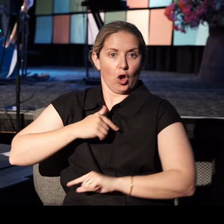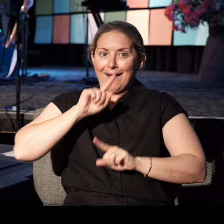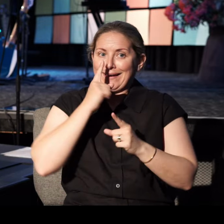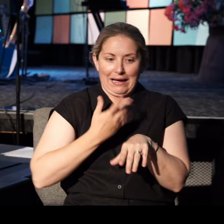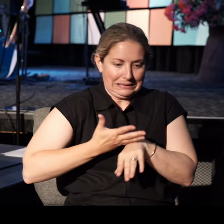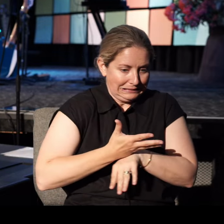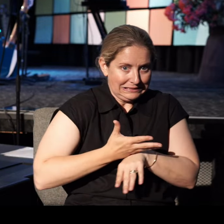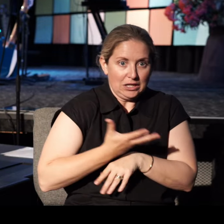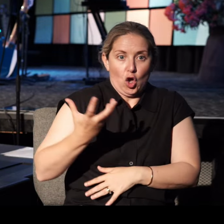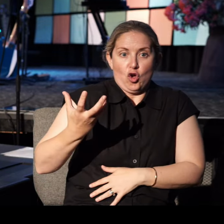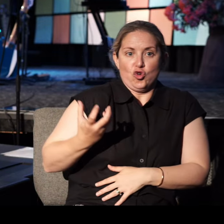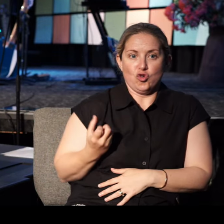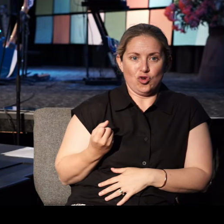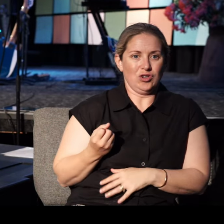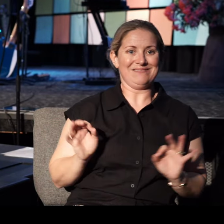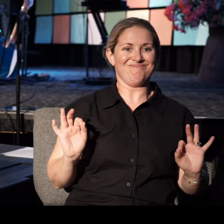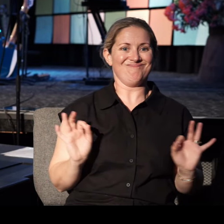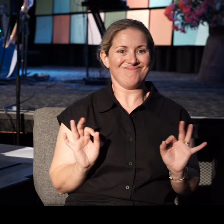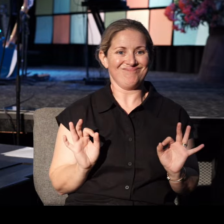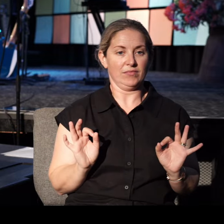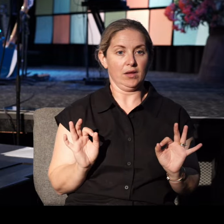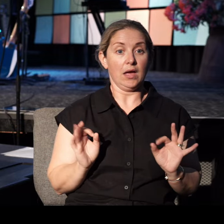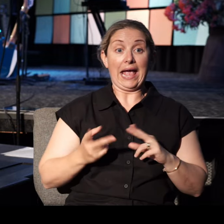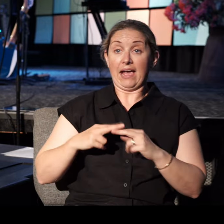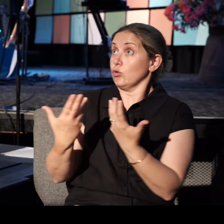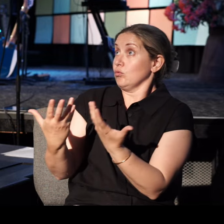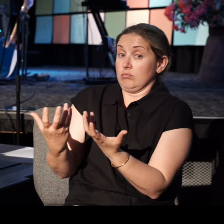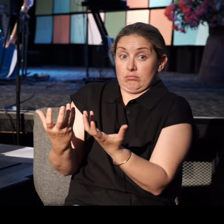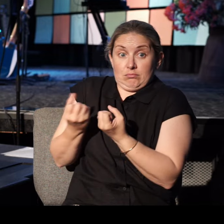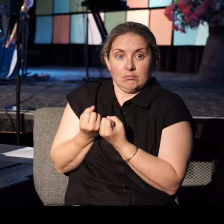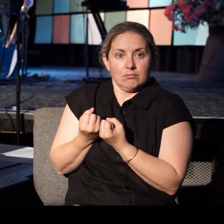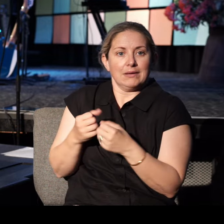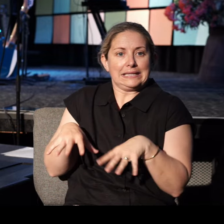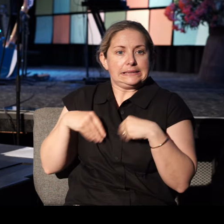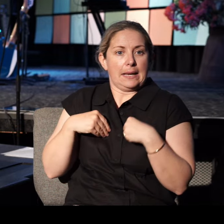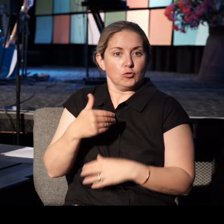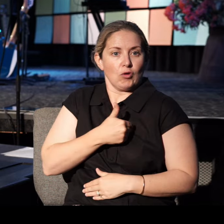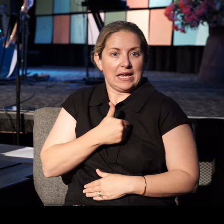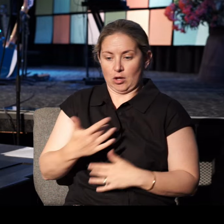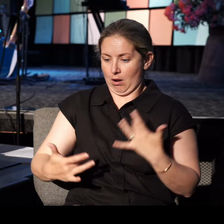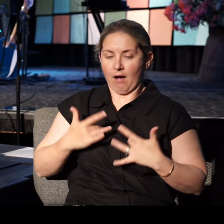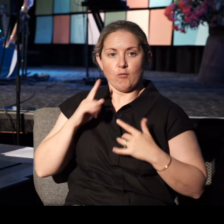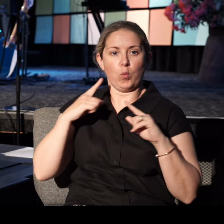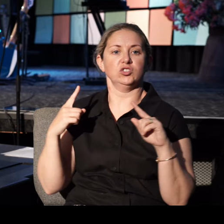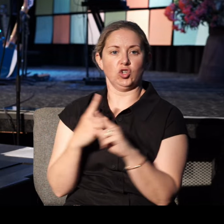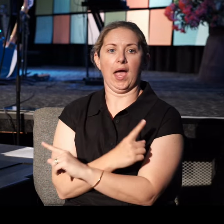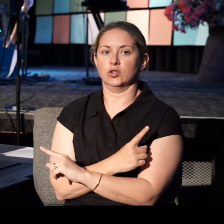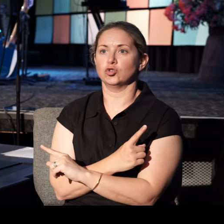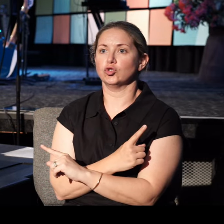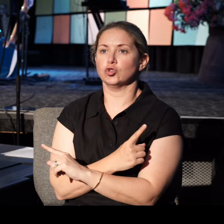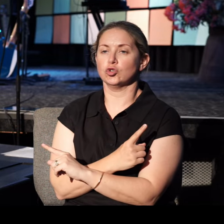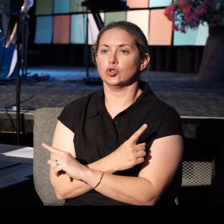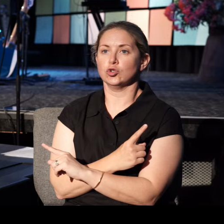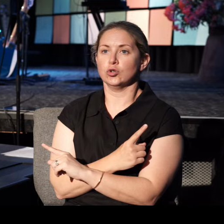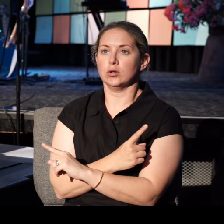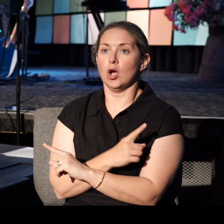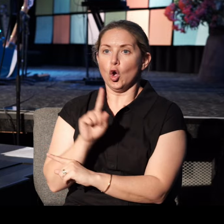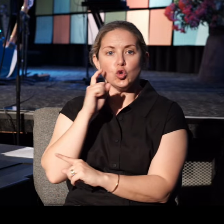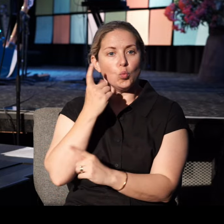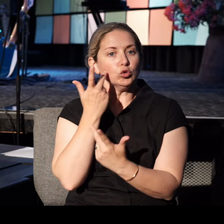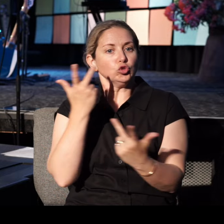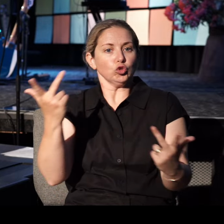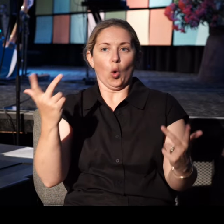goodness, is that it will so transform and change who you are that there will be necessary